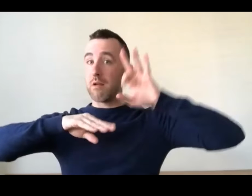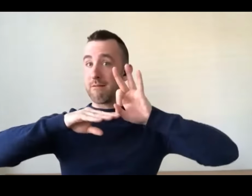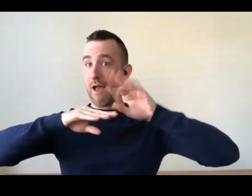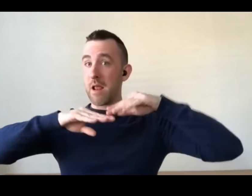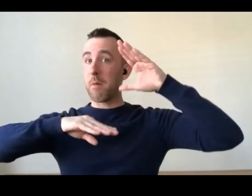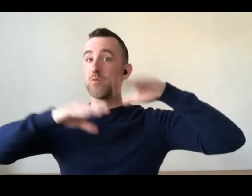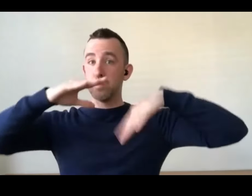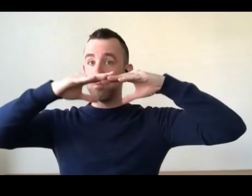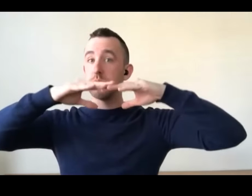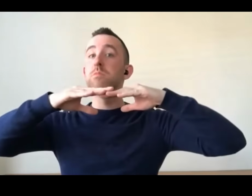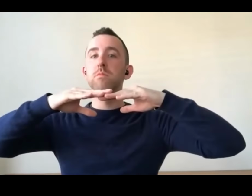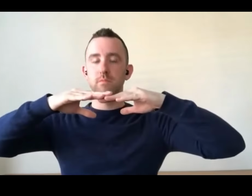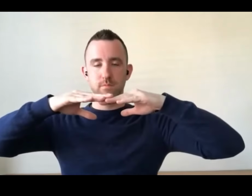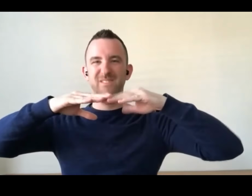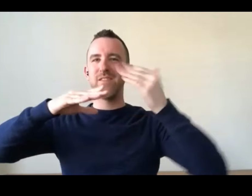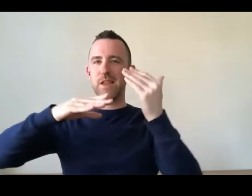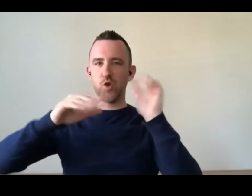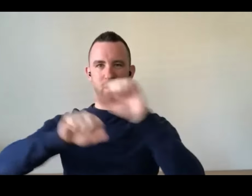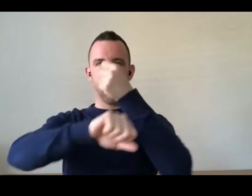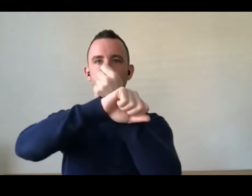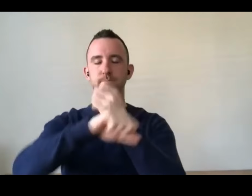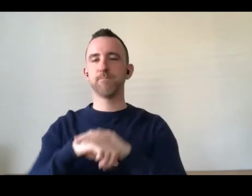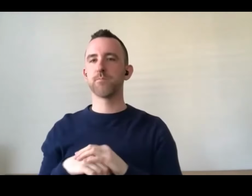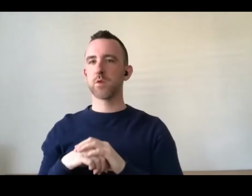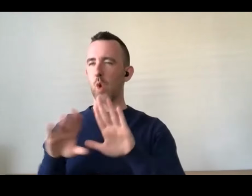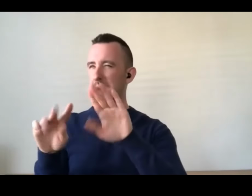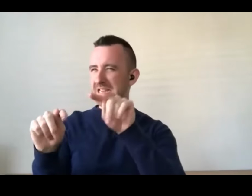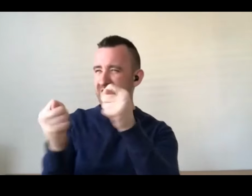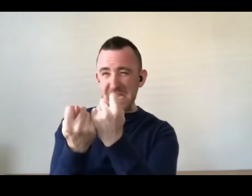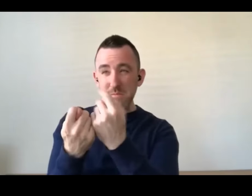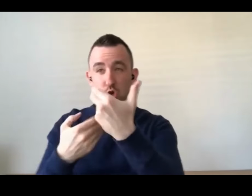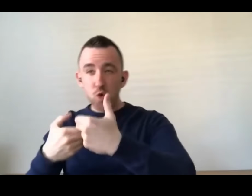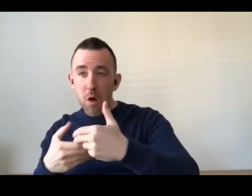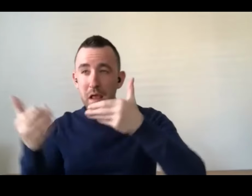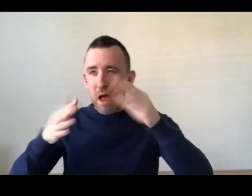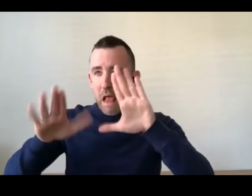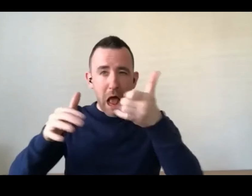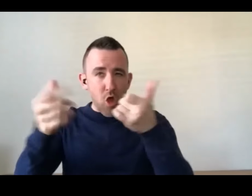Cool. Any other questions about teams joining or inviting?